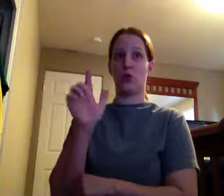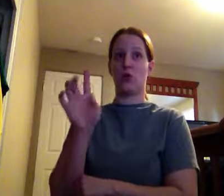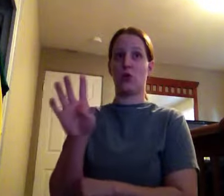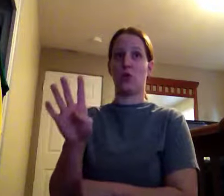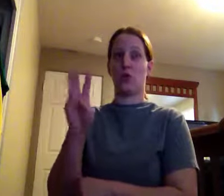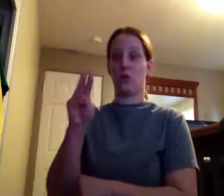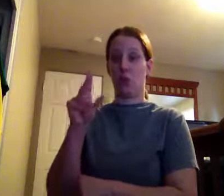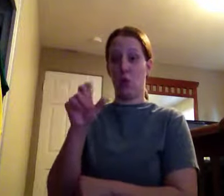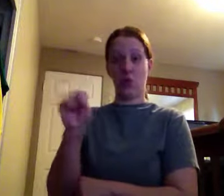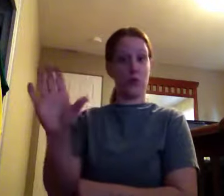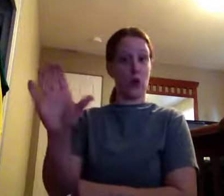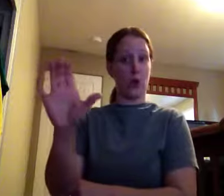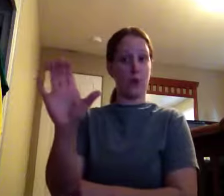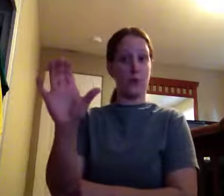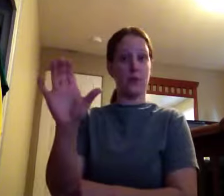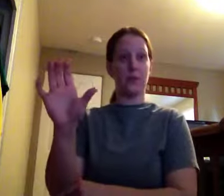And over here, it's